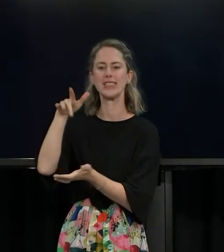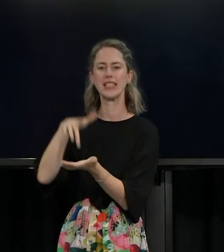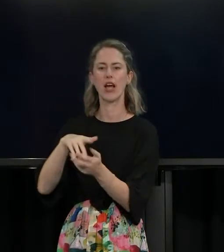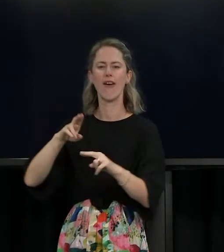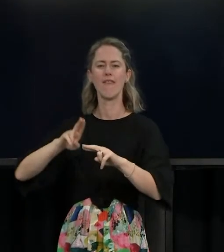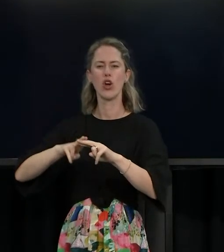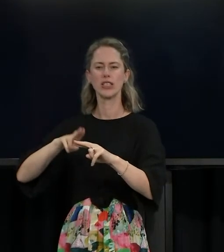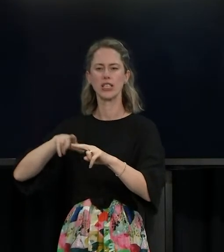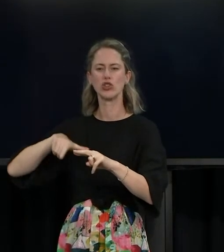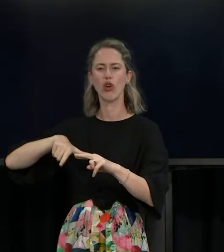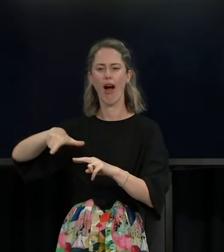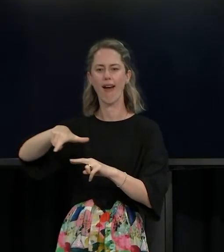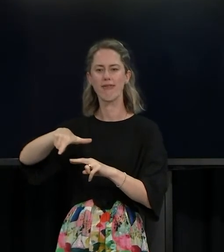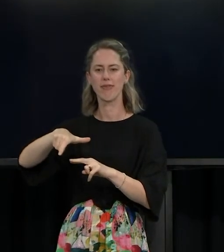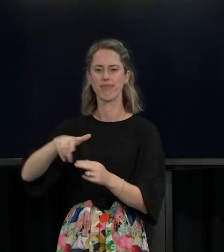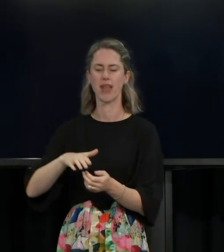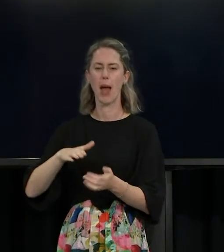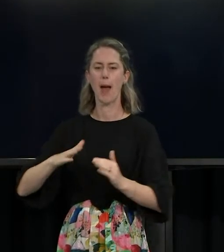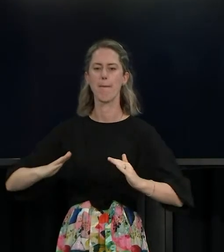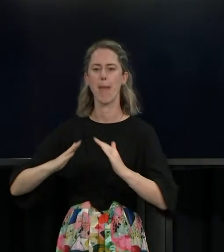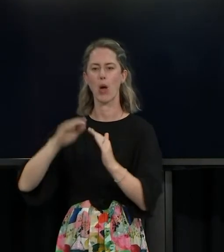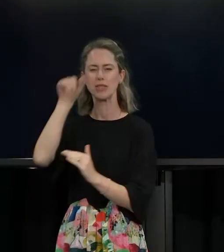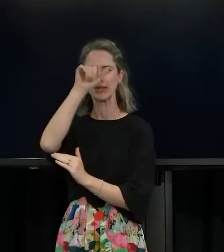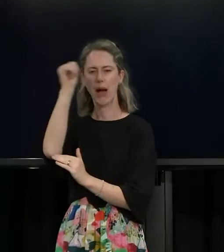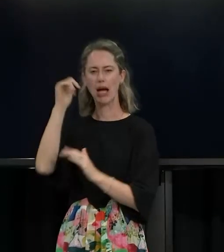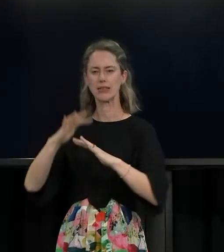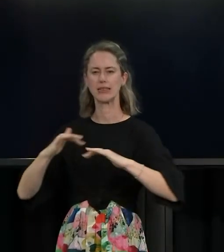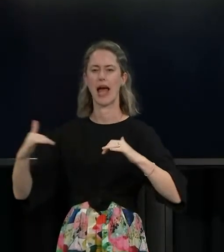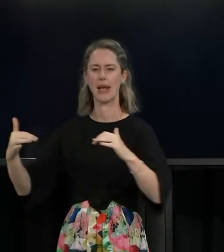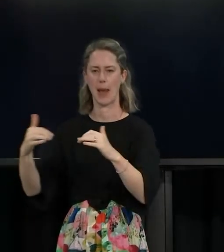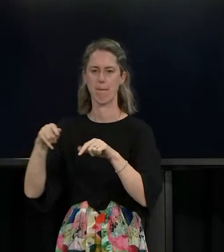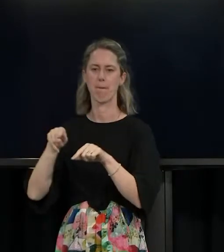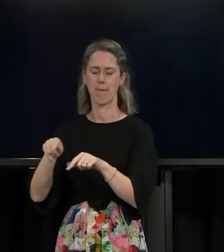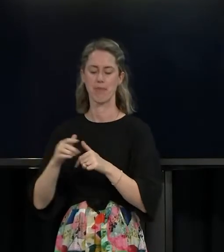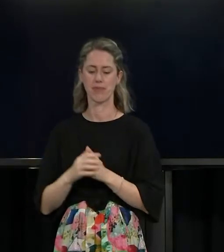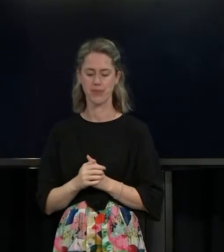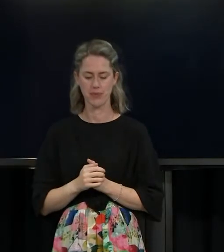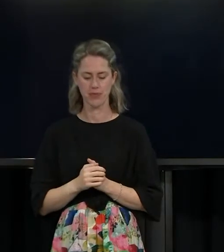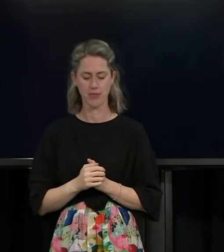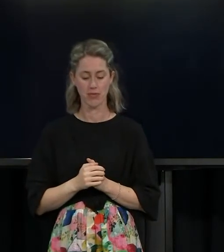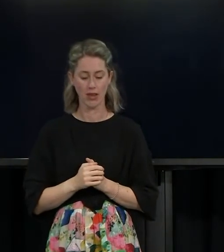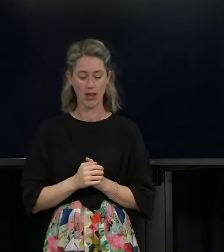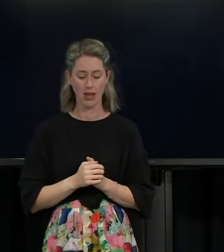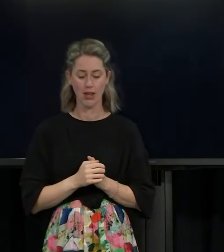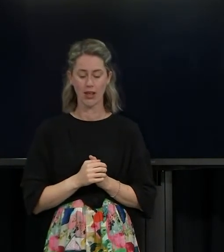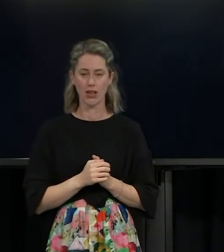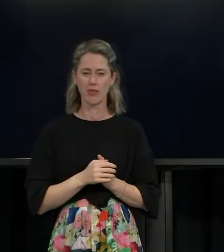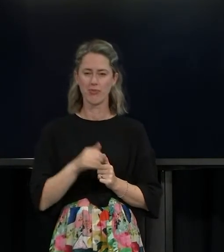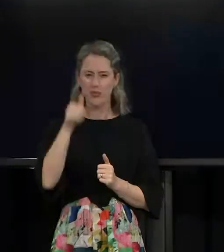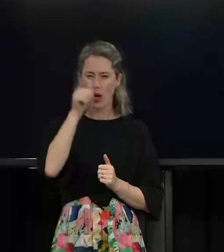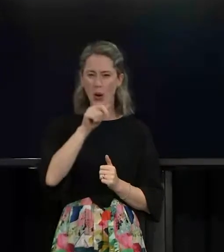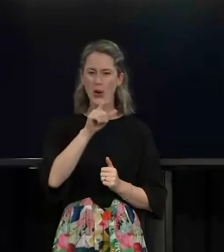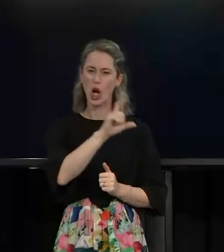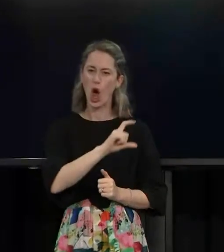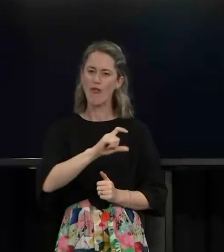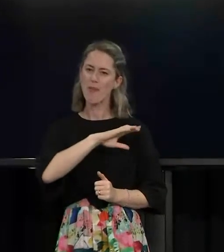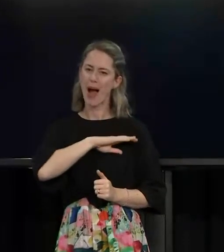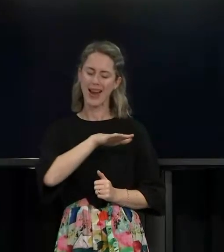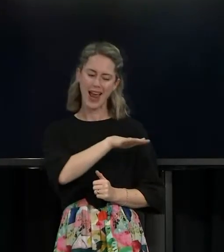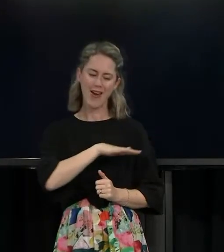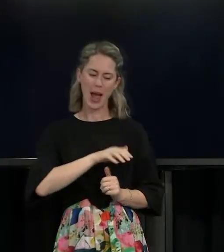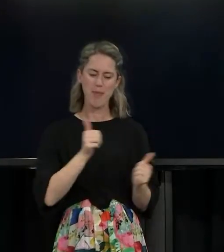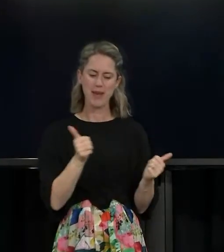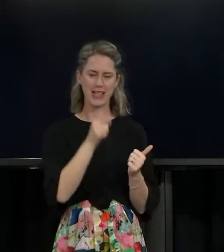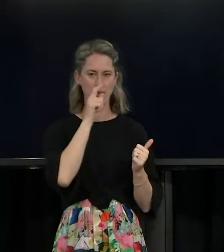Drive and the Mount Smart Stadium. There's been a great response to testing in the Clover Park suburb over the last